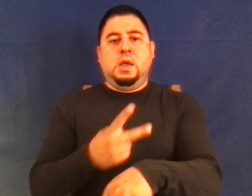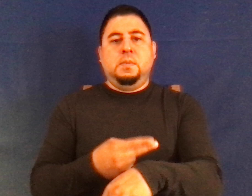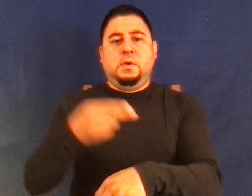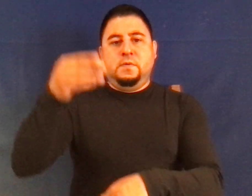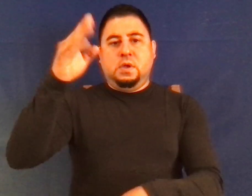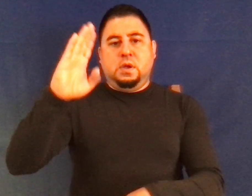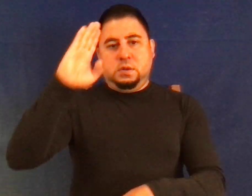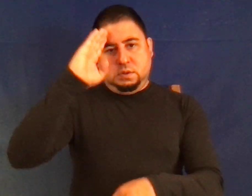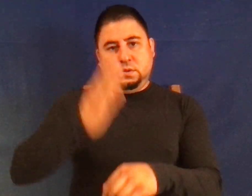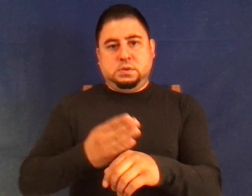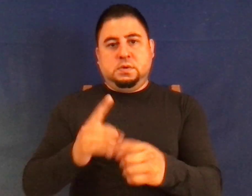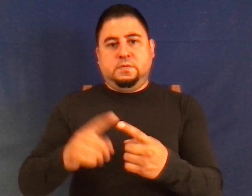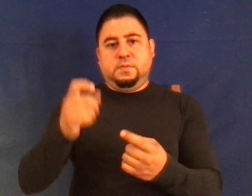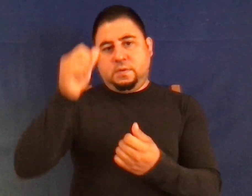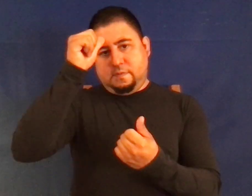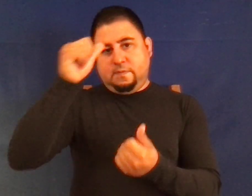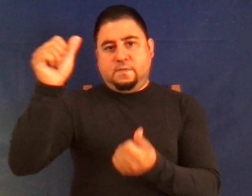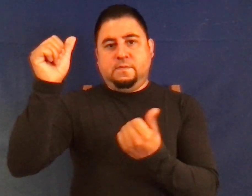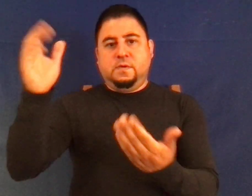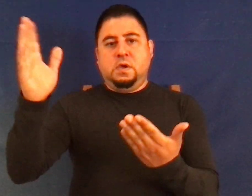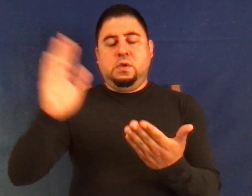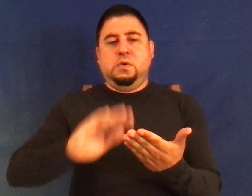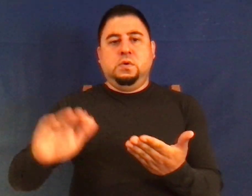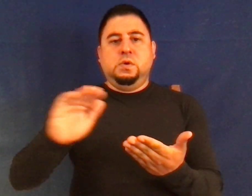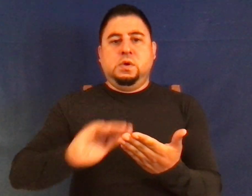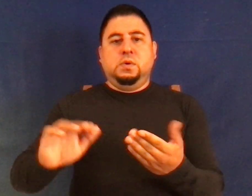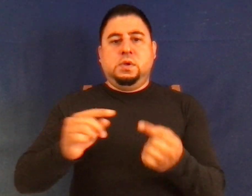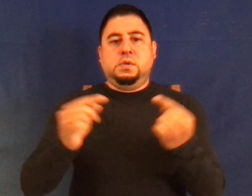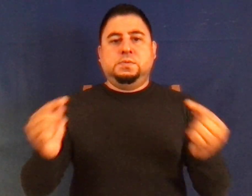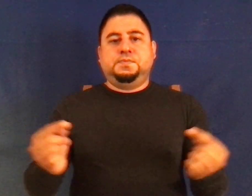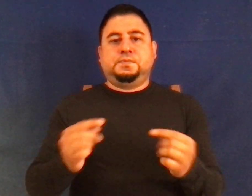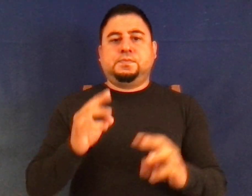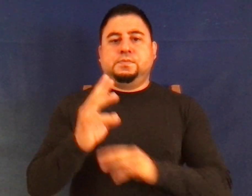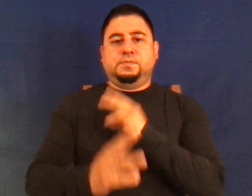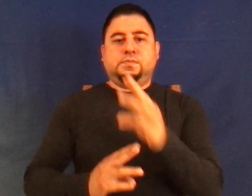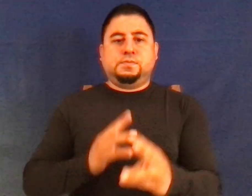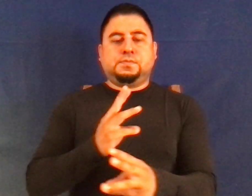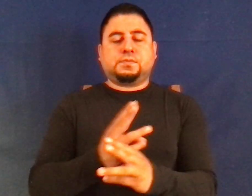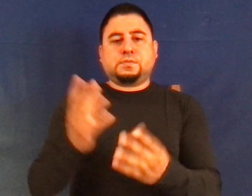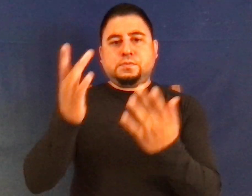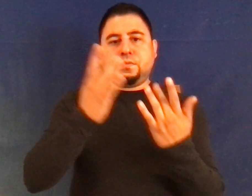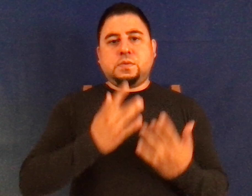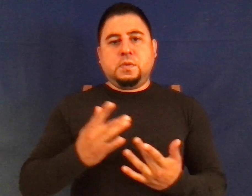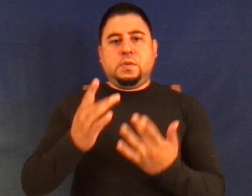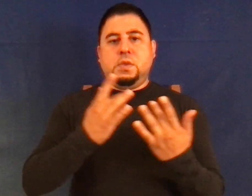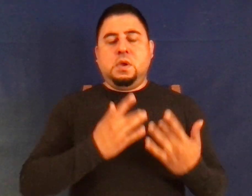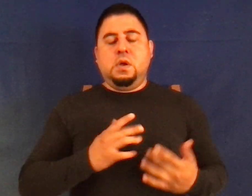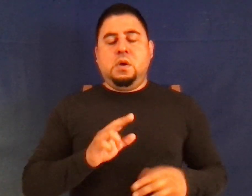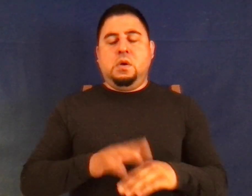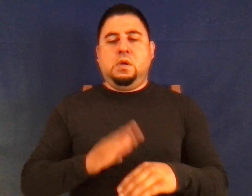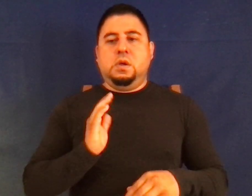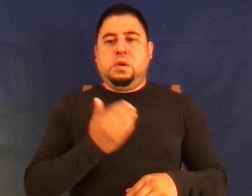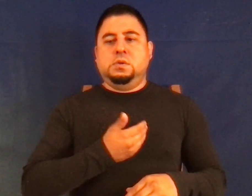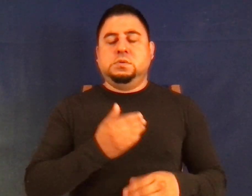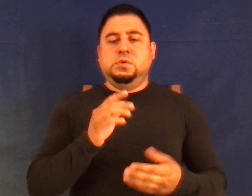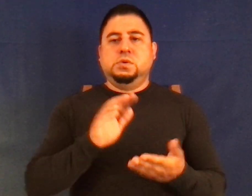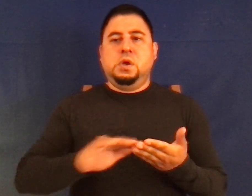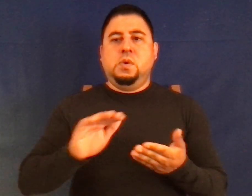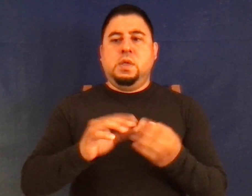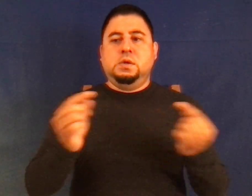of God, Son of the Father, you take away the sin of the world, have mercy on us. You take away the sin